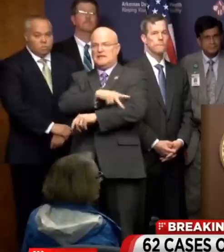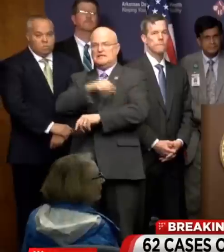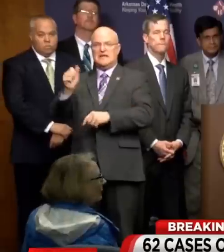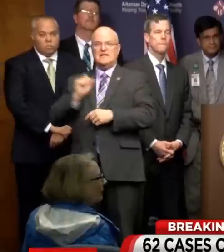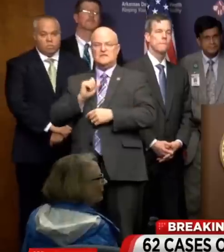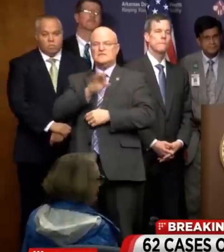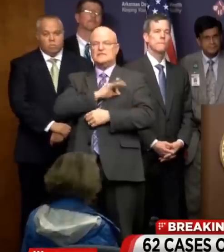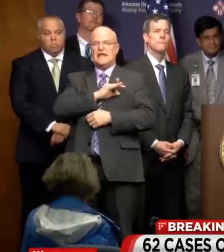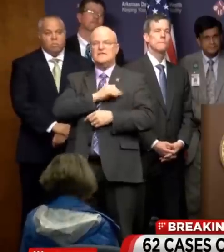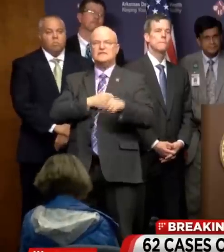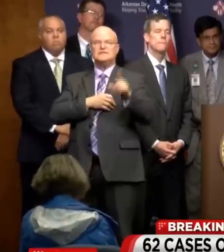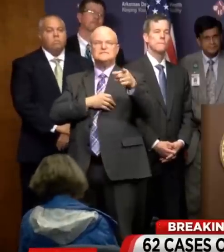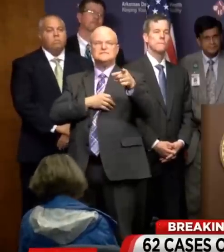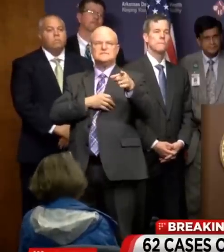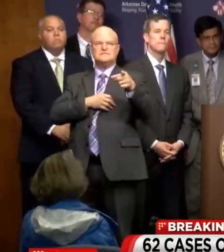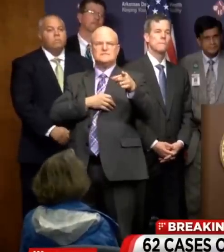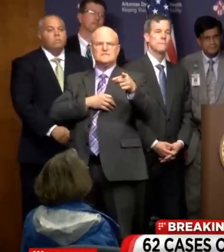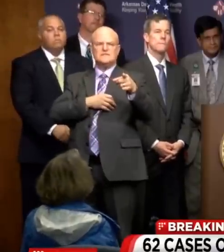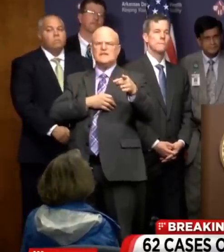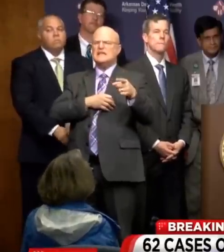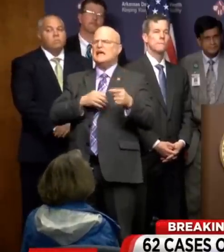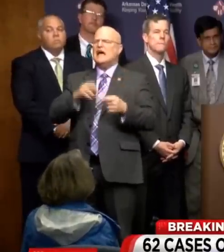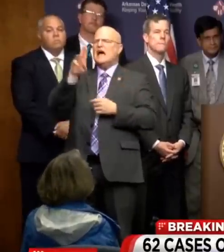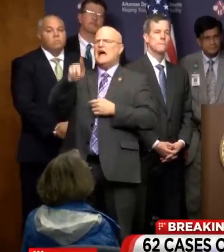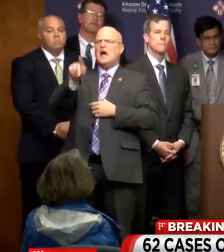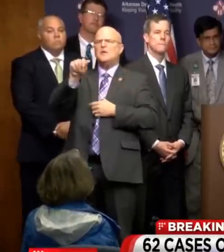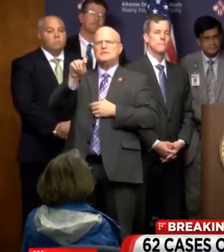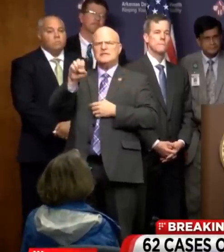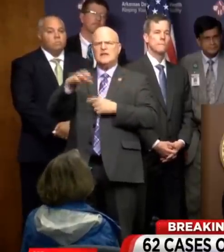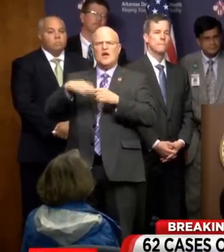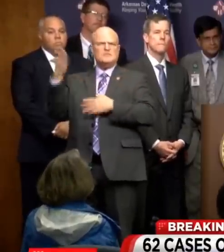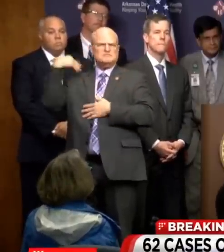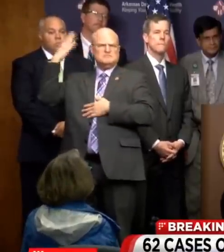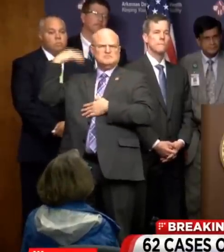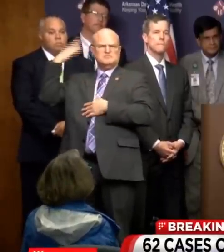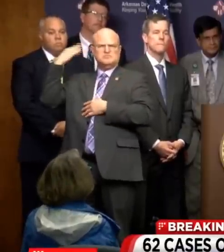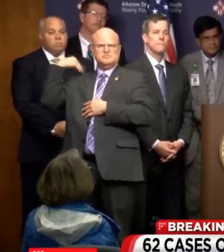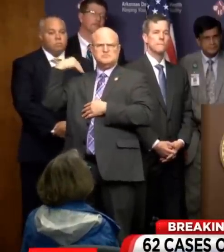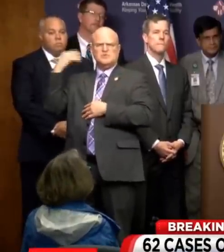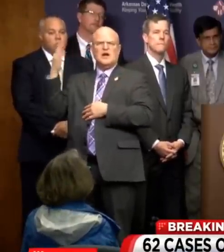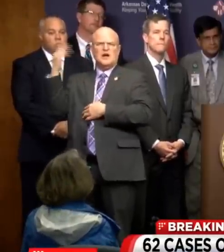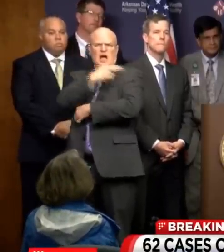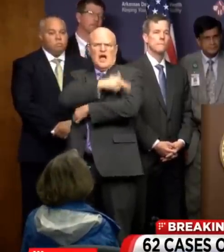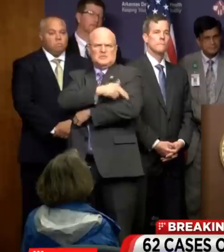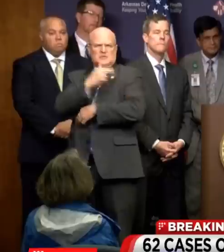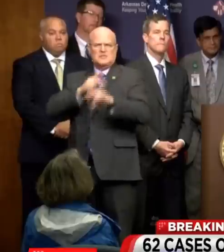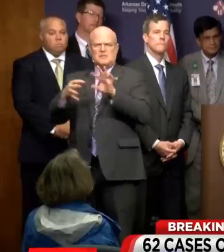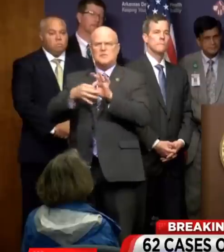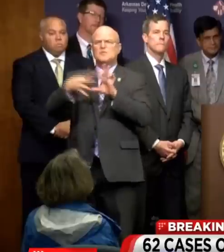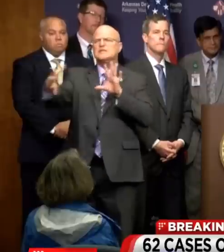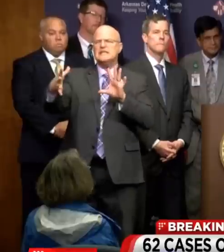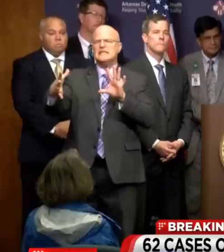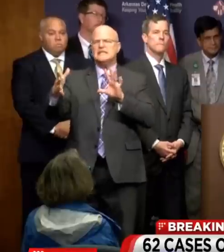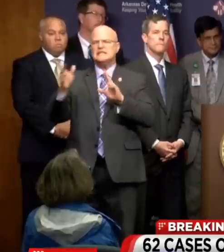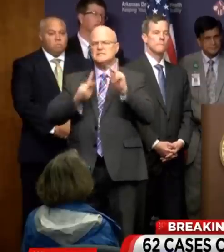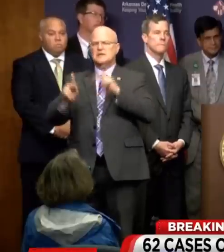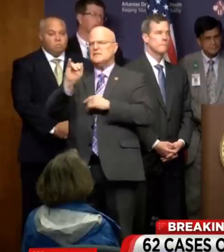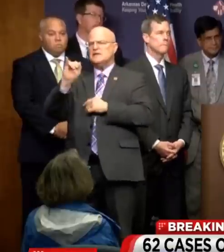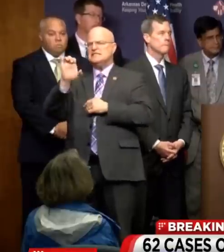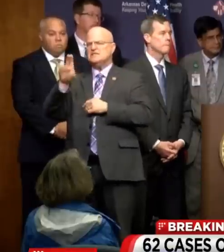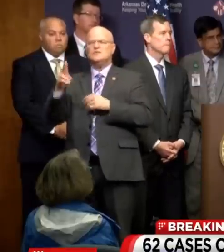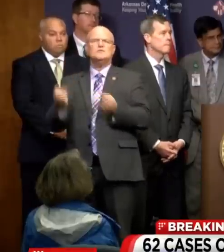John. Can you give us an update on some of those earlier cases? How many people who had previously been hospitalized have been released? How many people are in